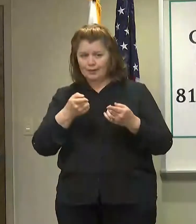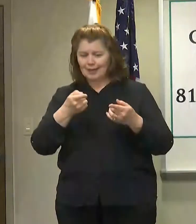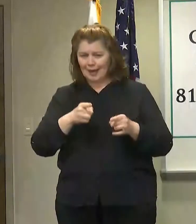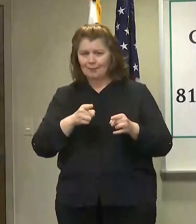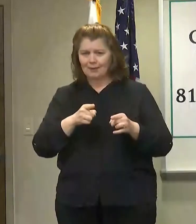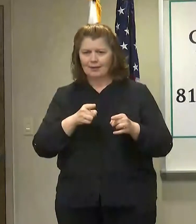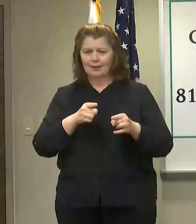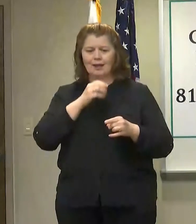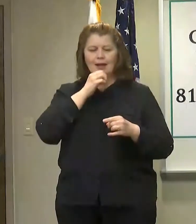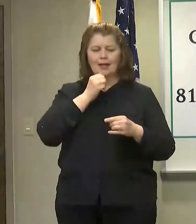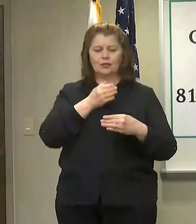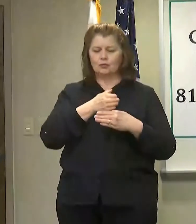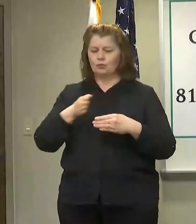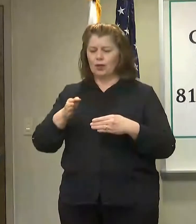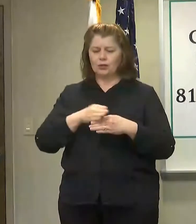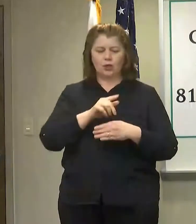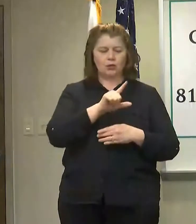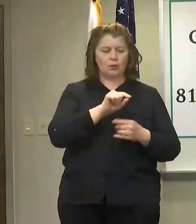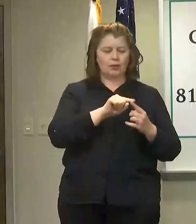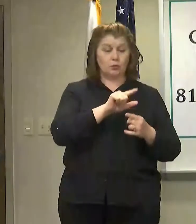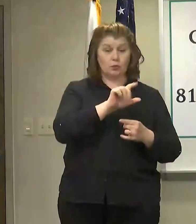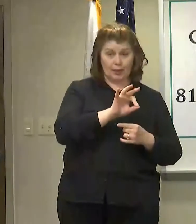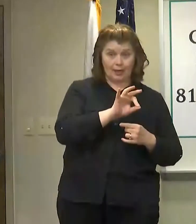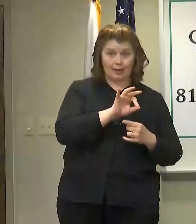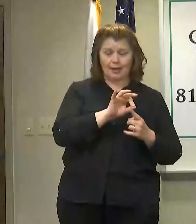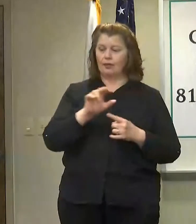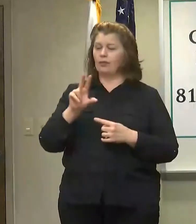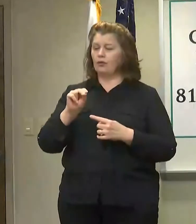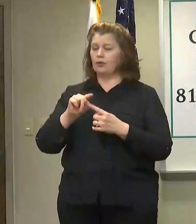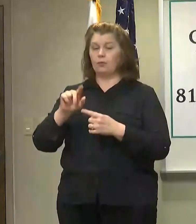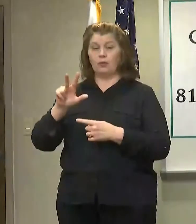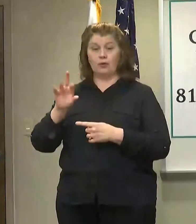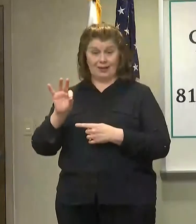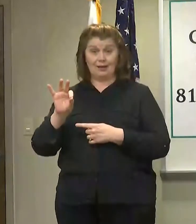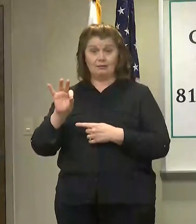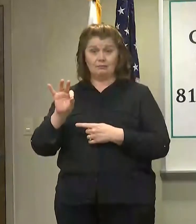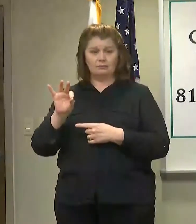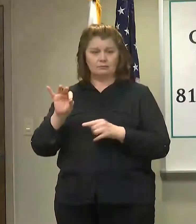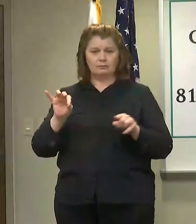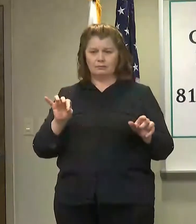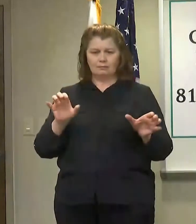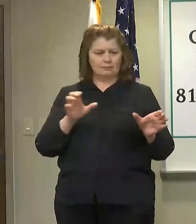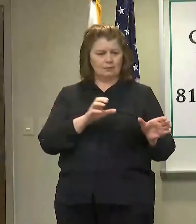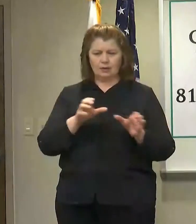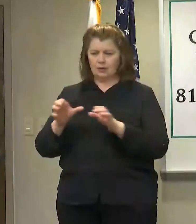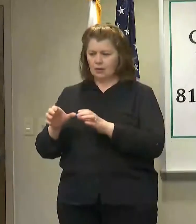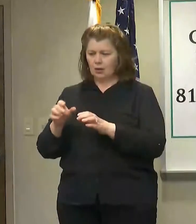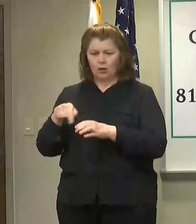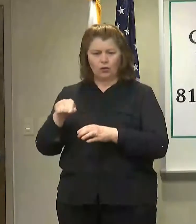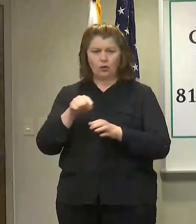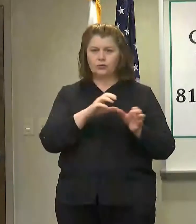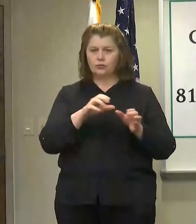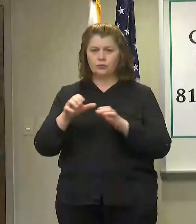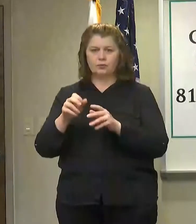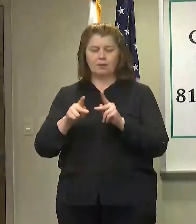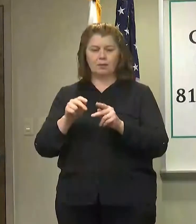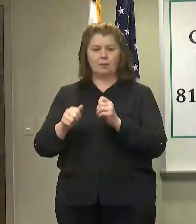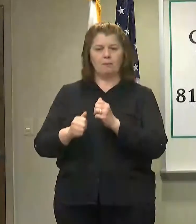the age ranges of 20 to 29 and 30 to 39. We understand that these are the individuals most likely to be out